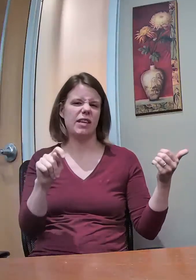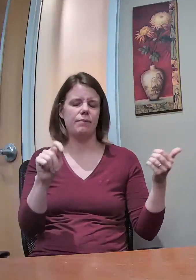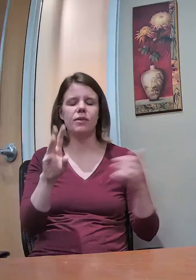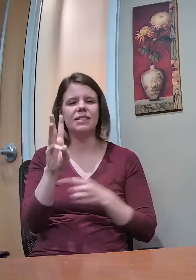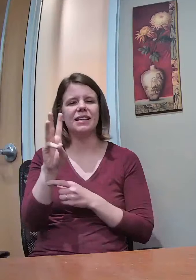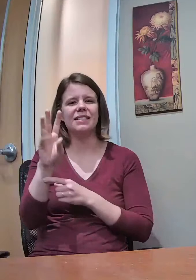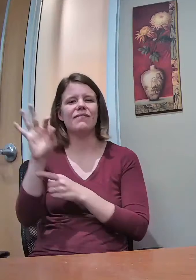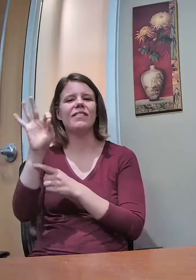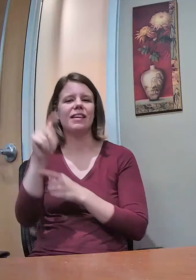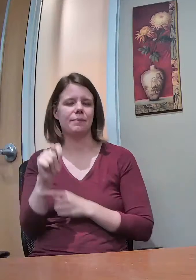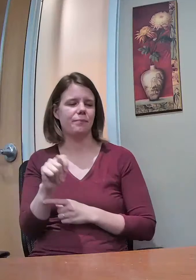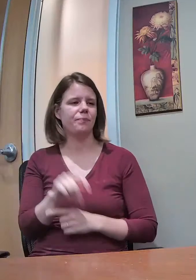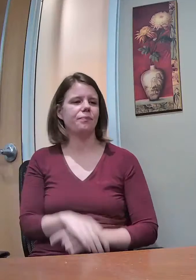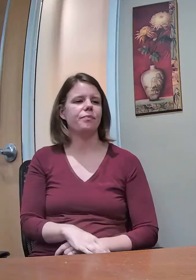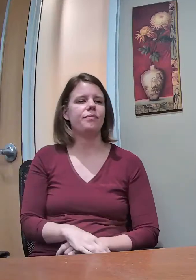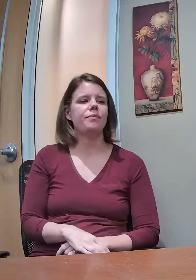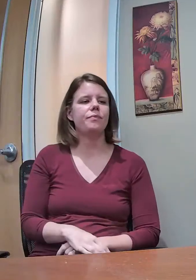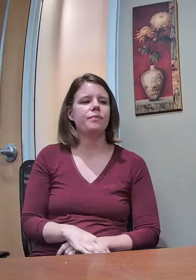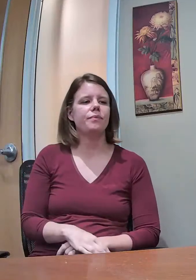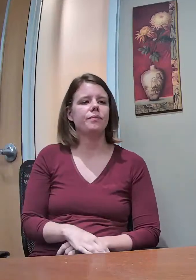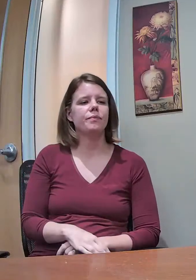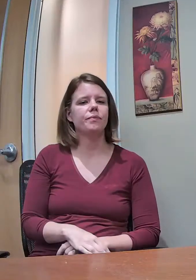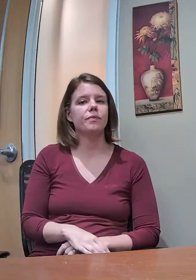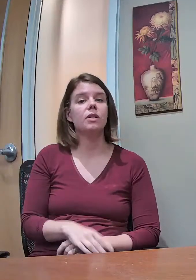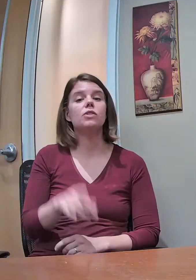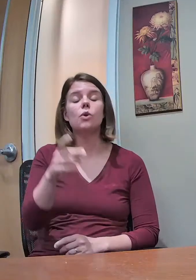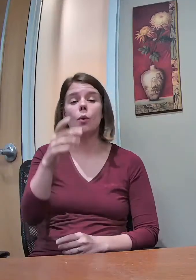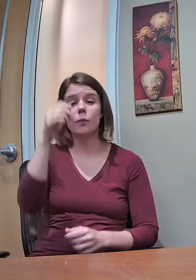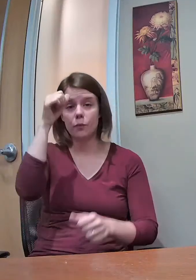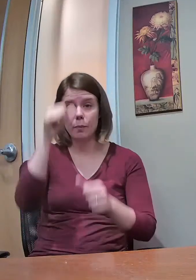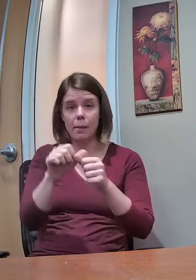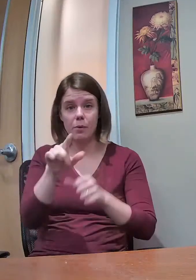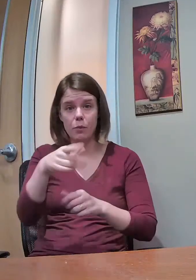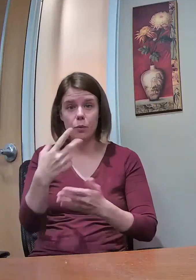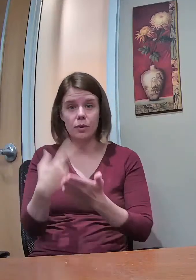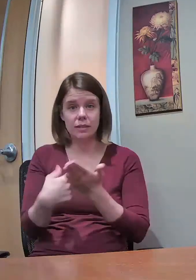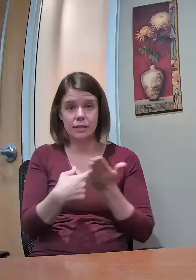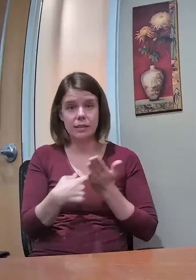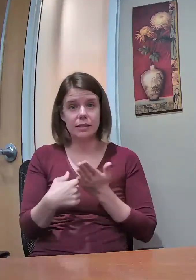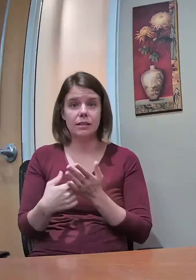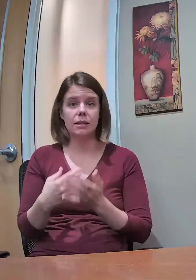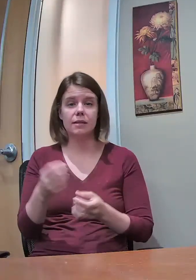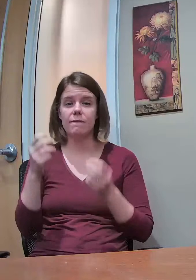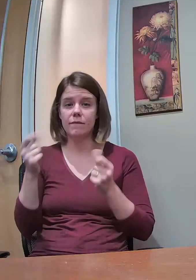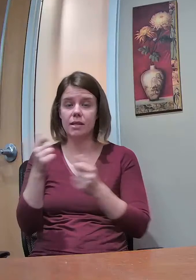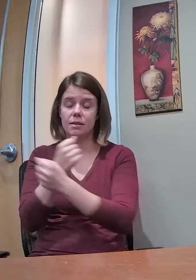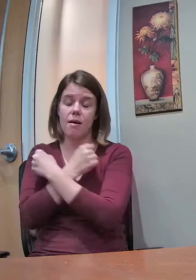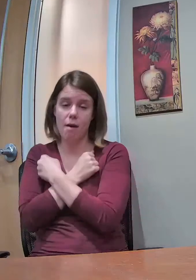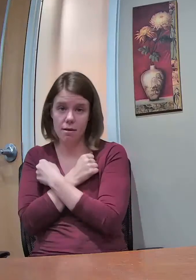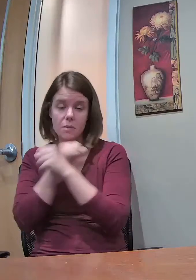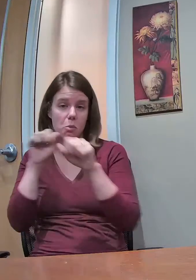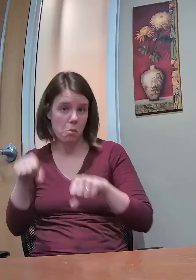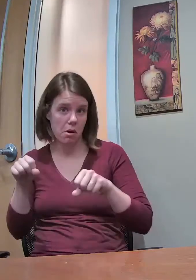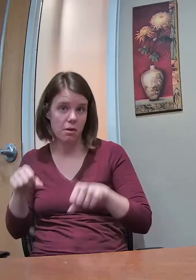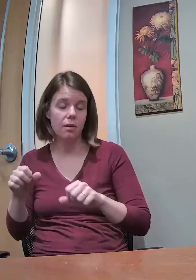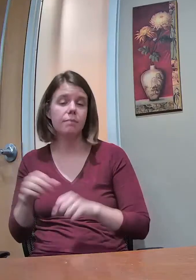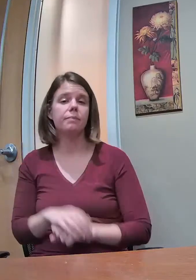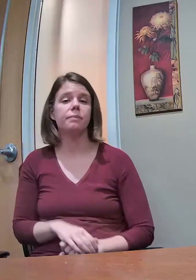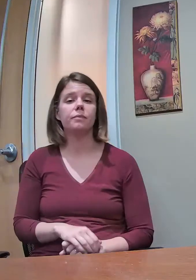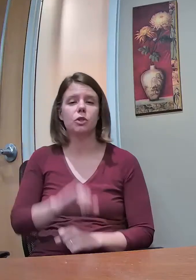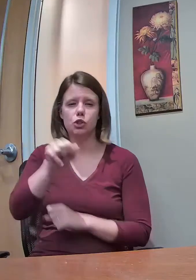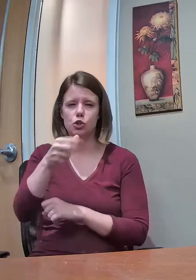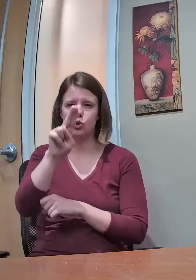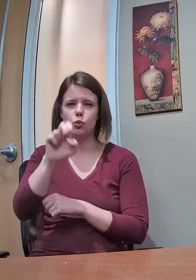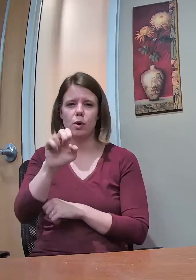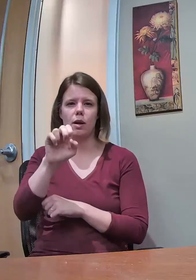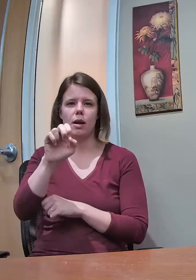visitors, regardless of your immunization status. As of June 9th, close physical contact is permitted where both